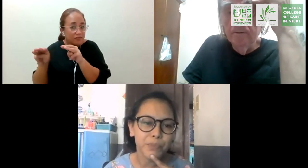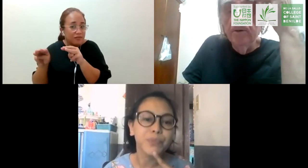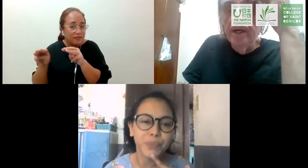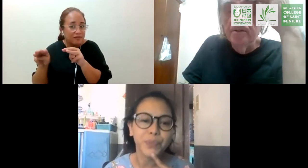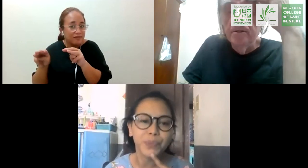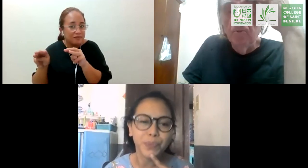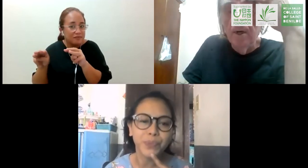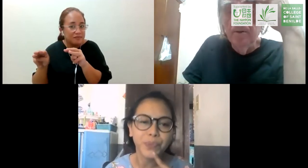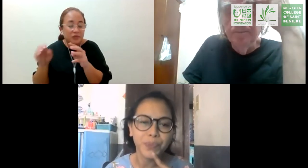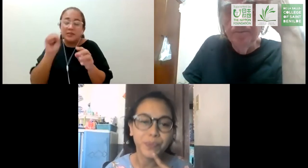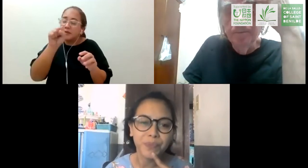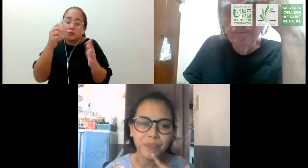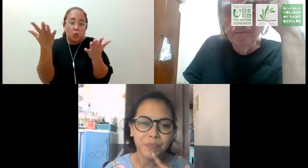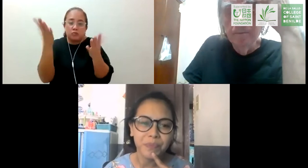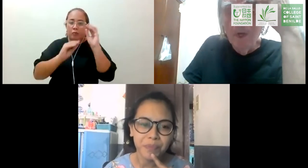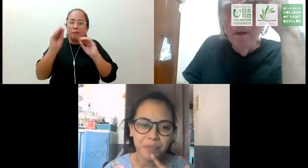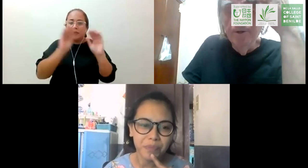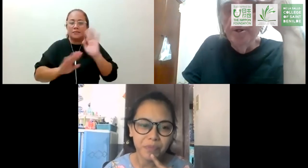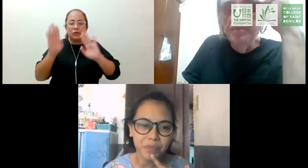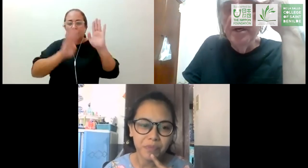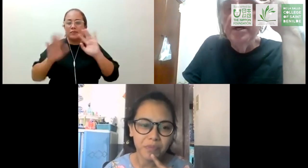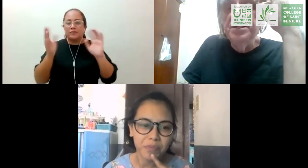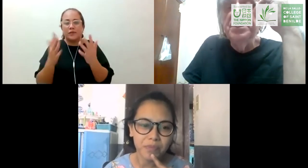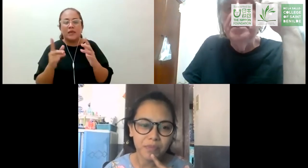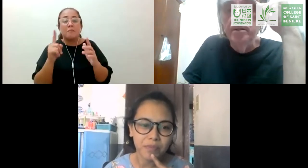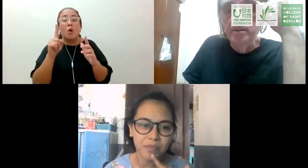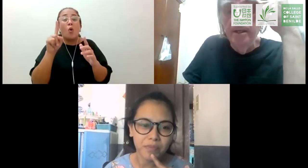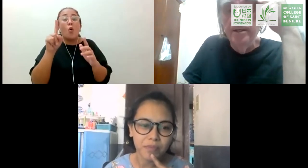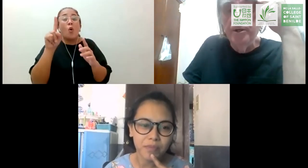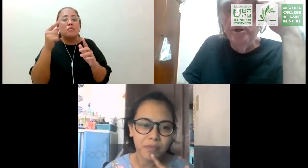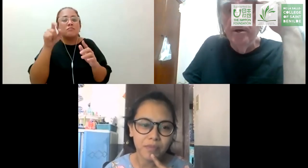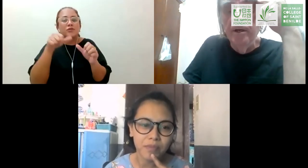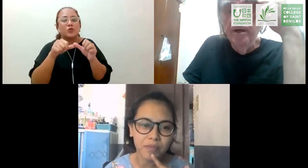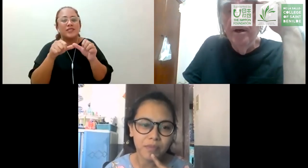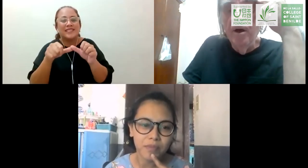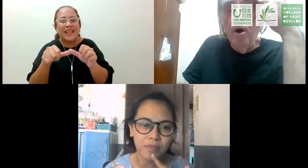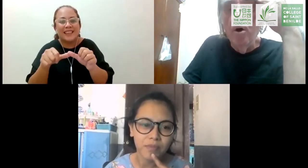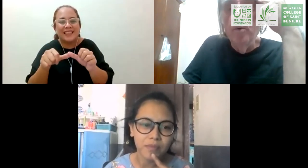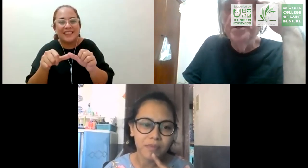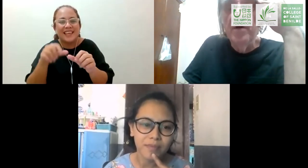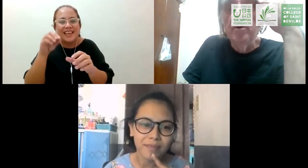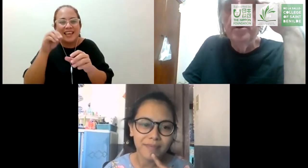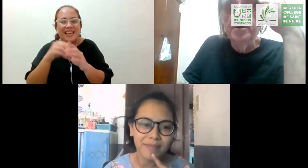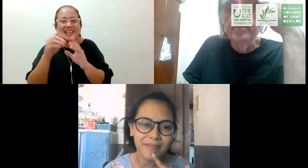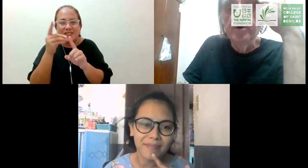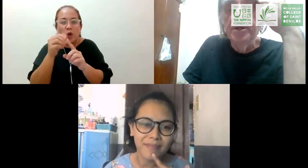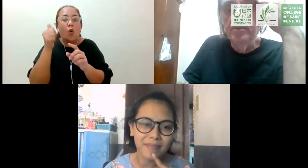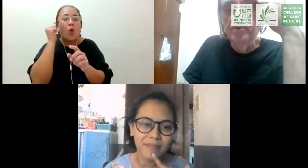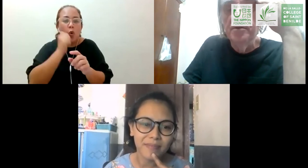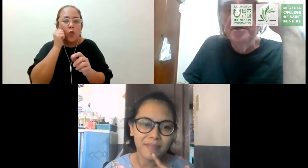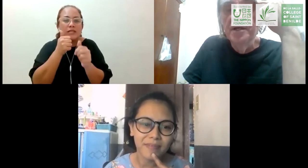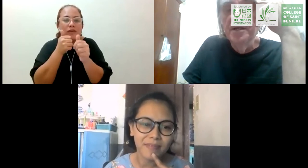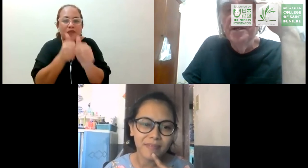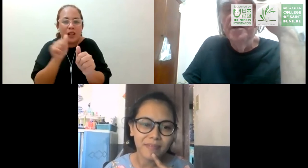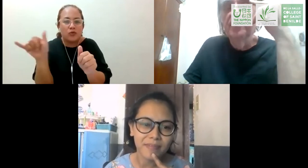Okay. So yes, no problem. Just be consistent in the dictionary. Always follow the same